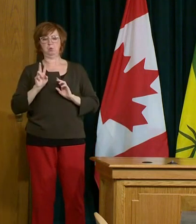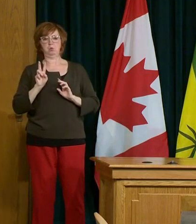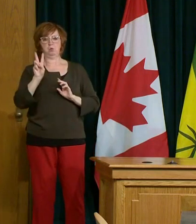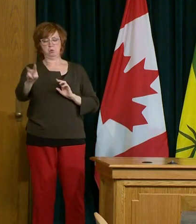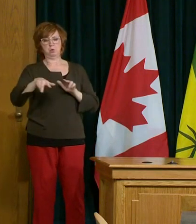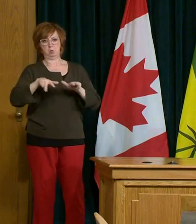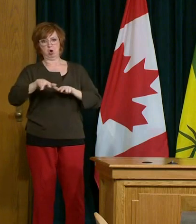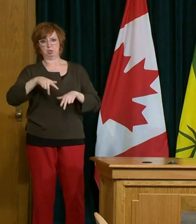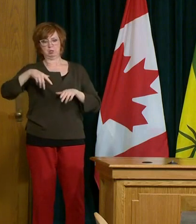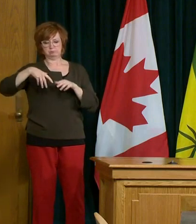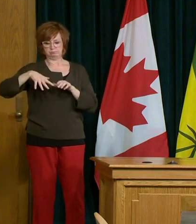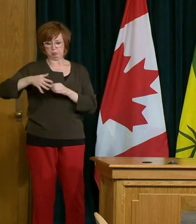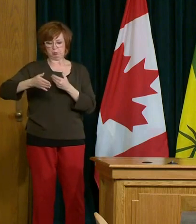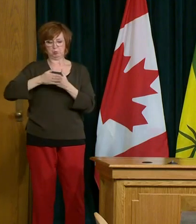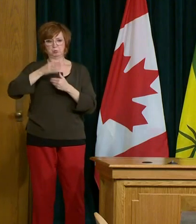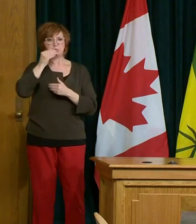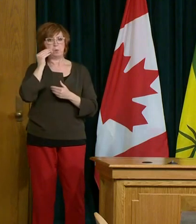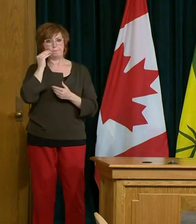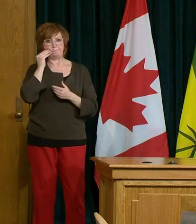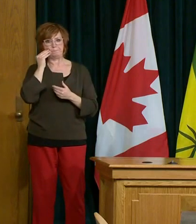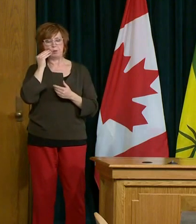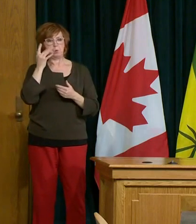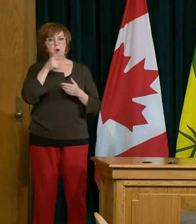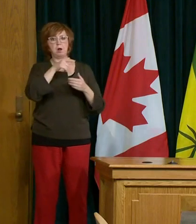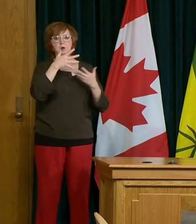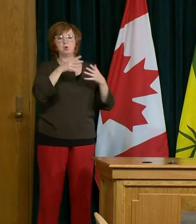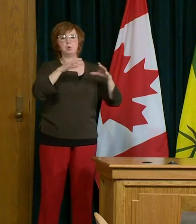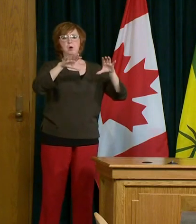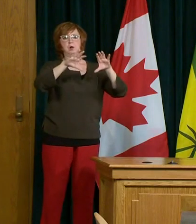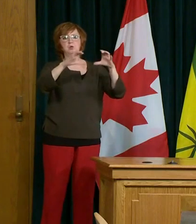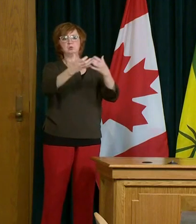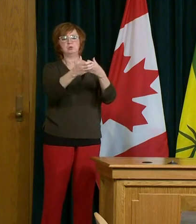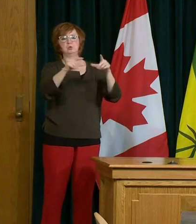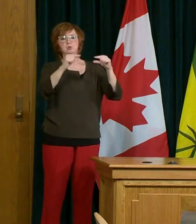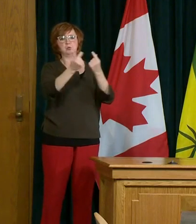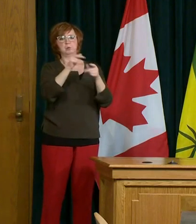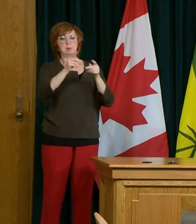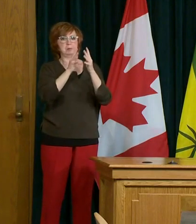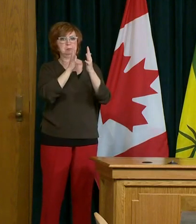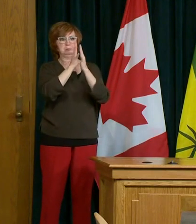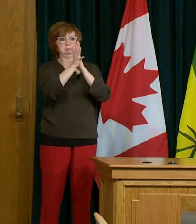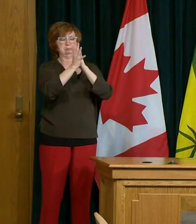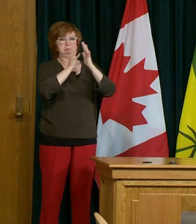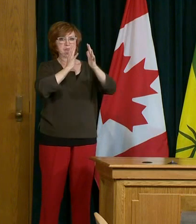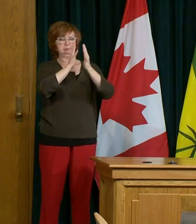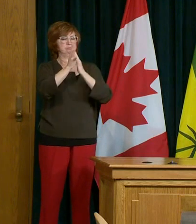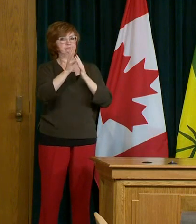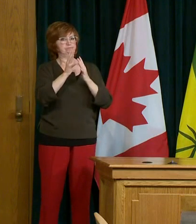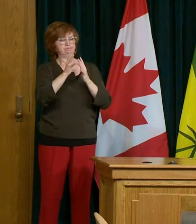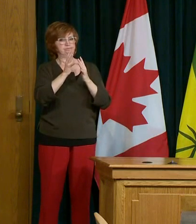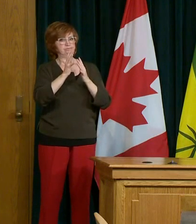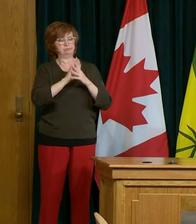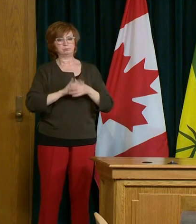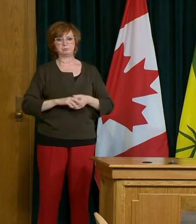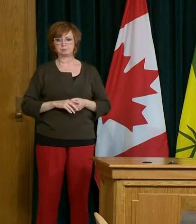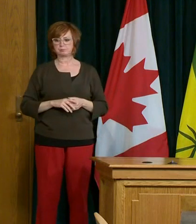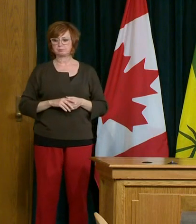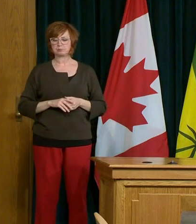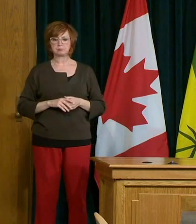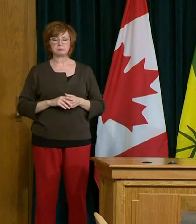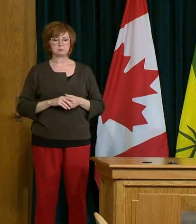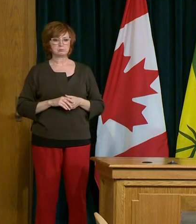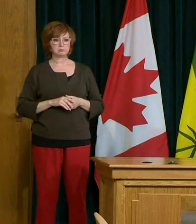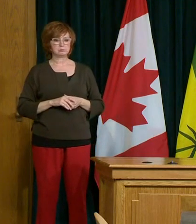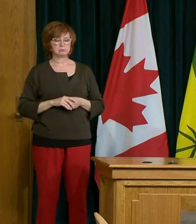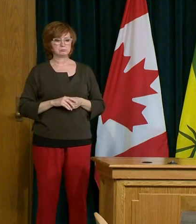to support people who may be having to self-isolate as a contact. And of course, if you're a case and are unwell, you have to stay home,